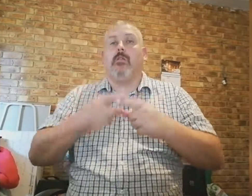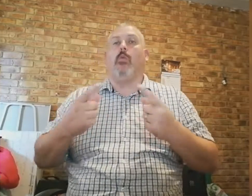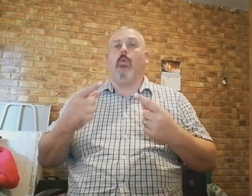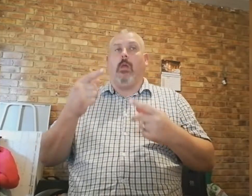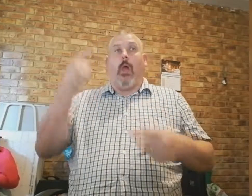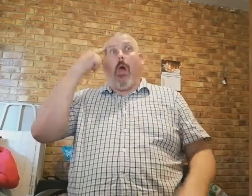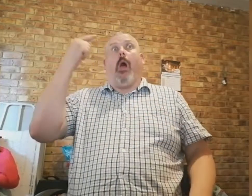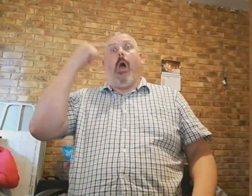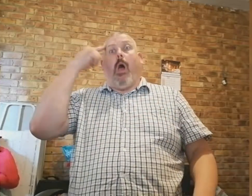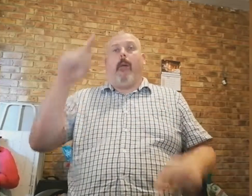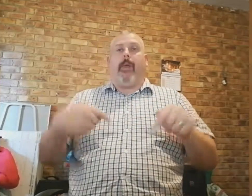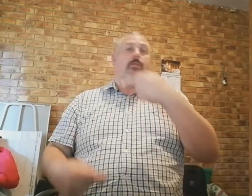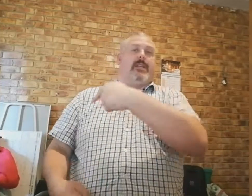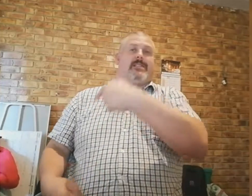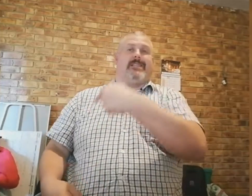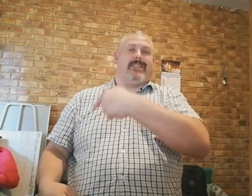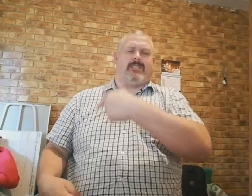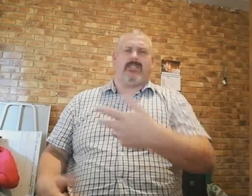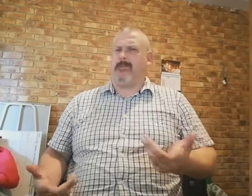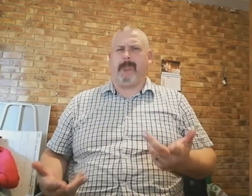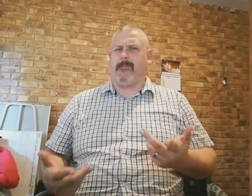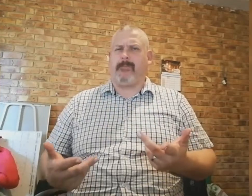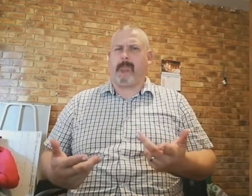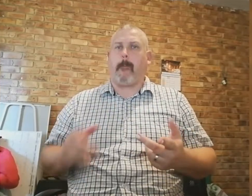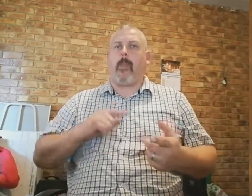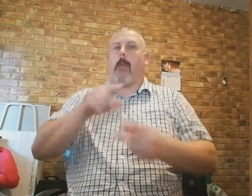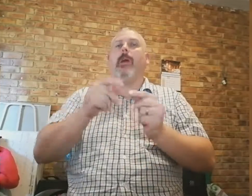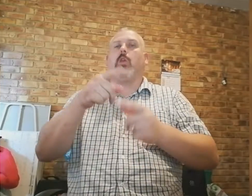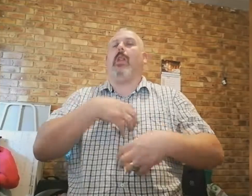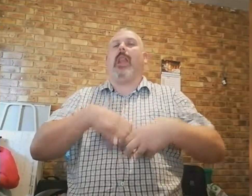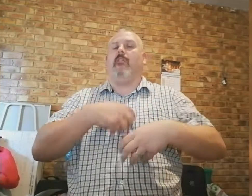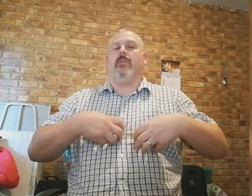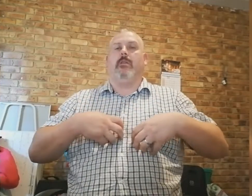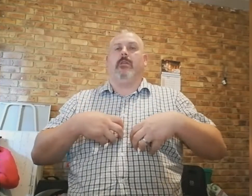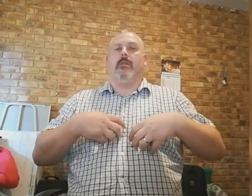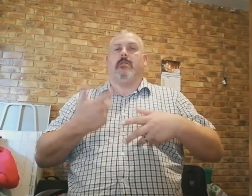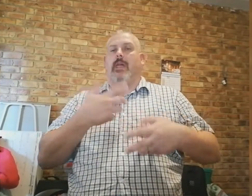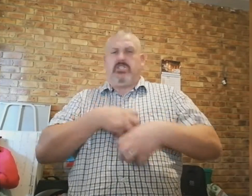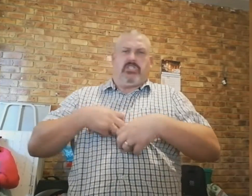to about this. Make your life like